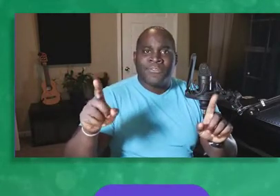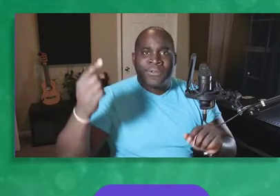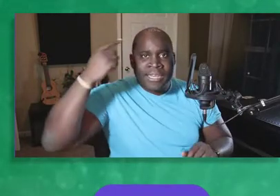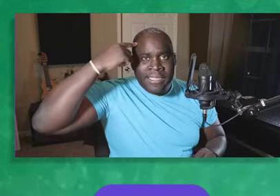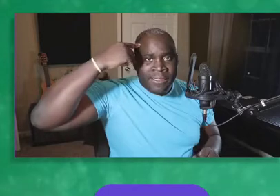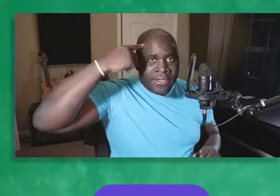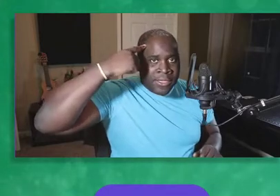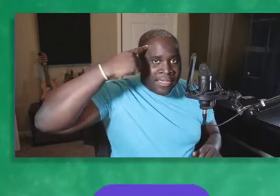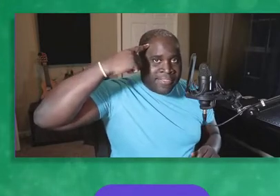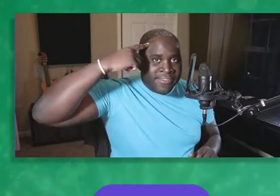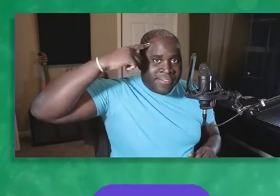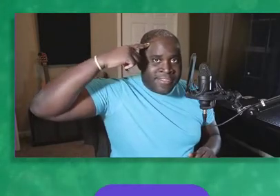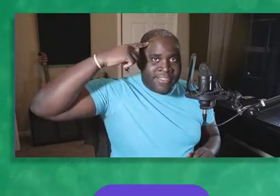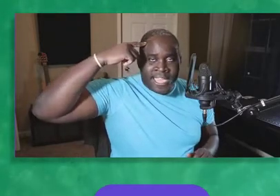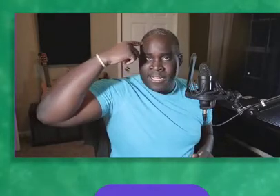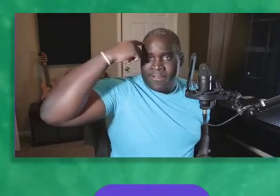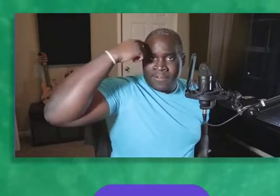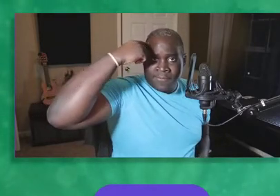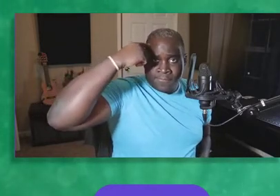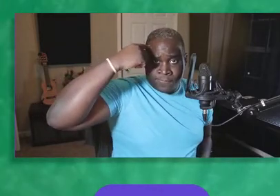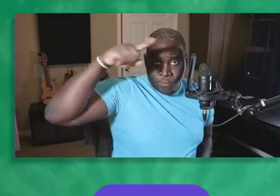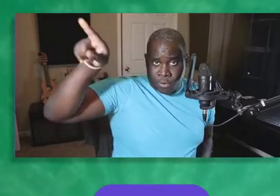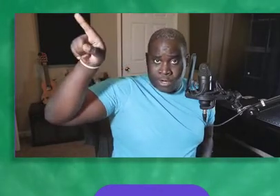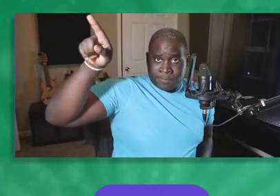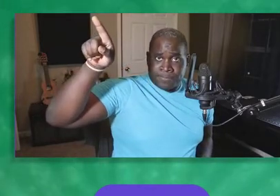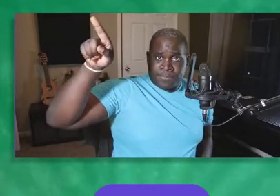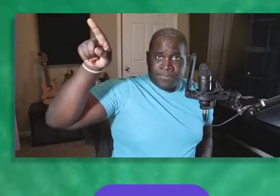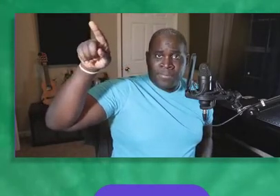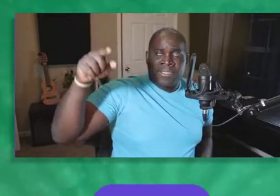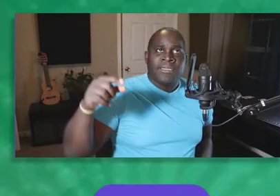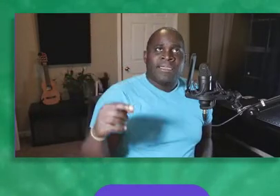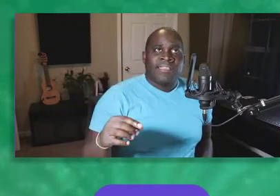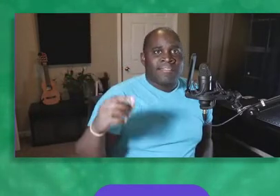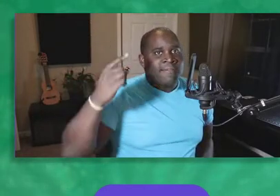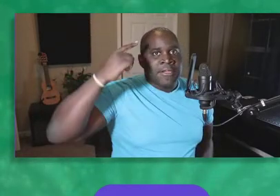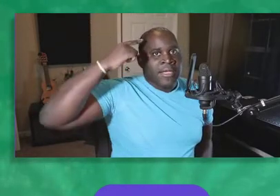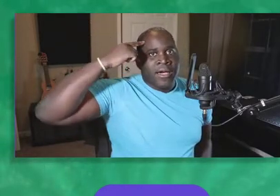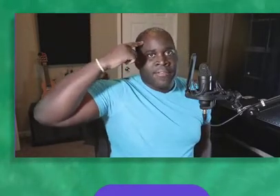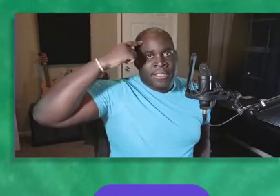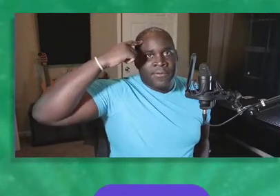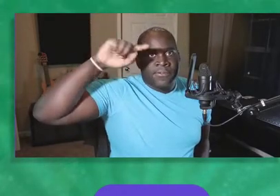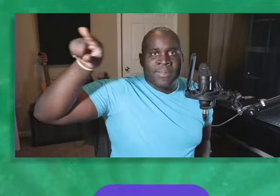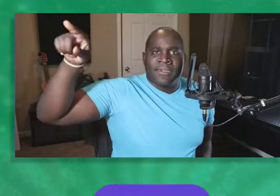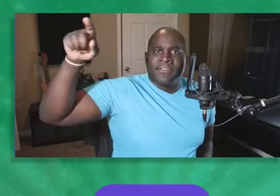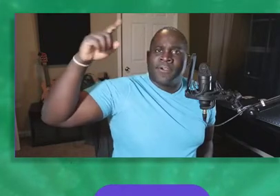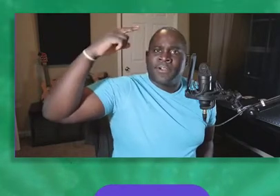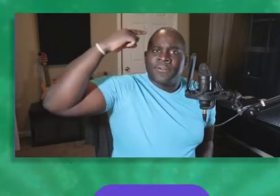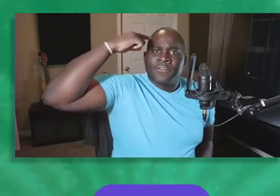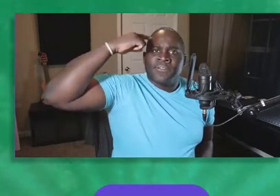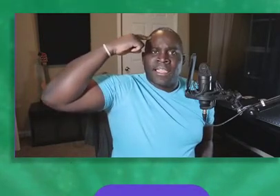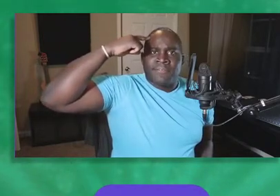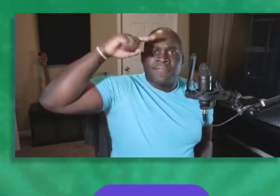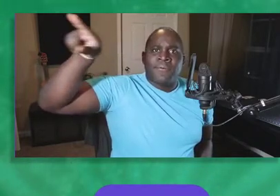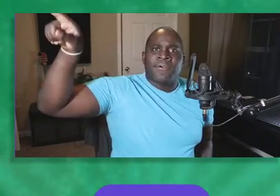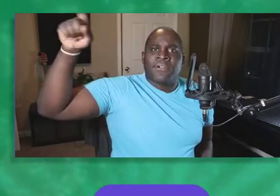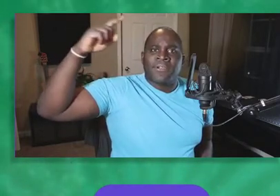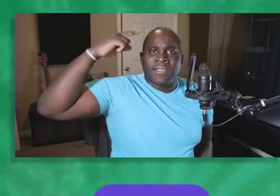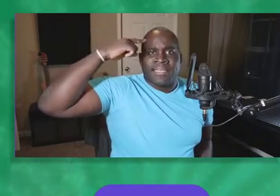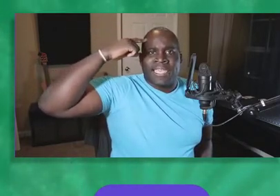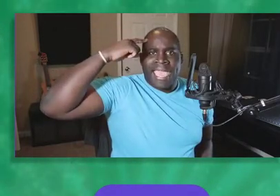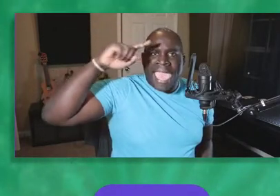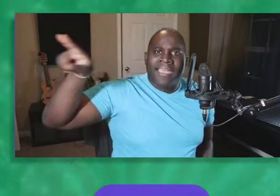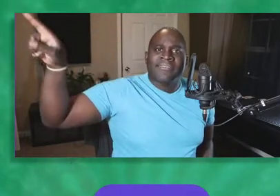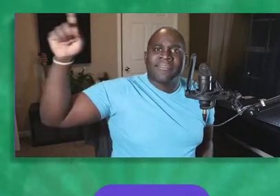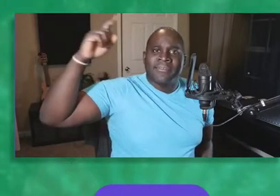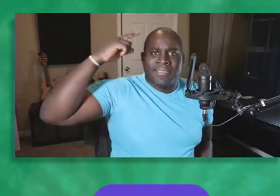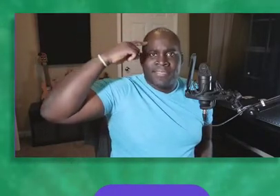creates opportunity. This is the sign four. It's not very often used because articles like for and